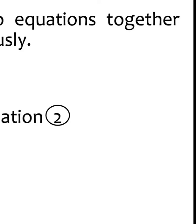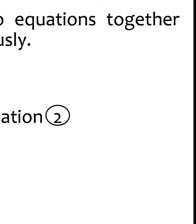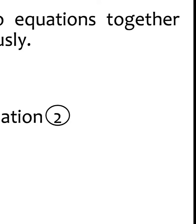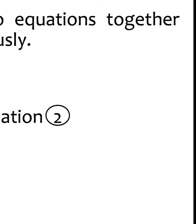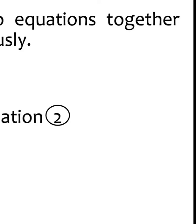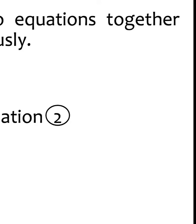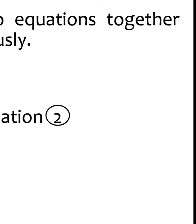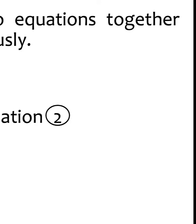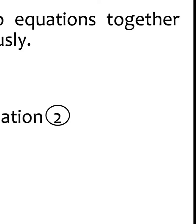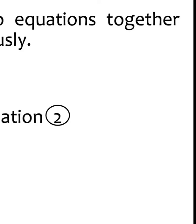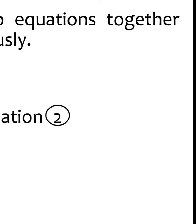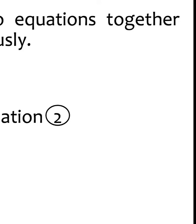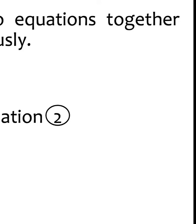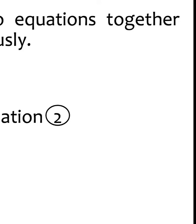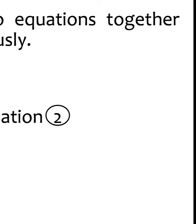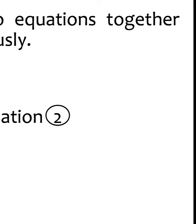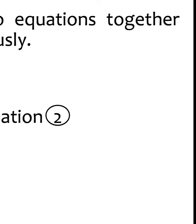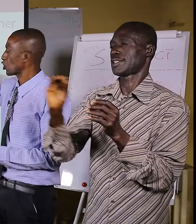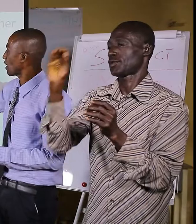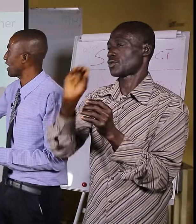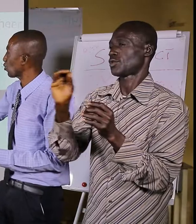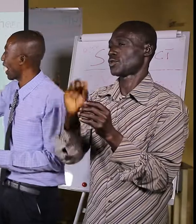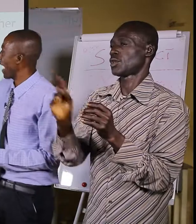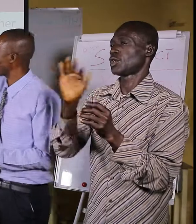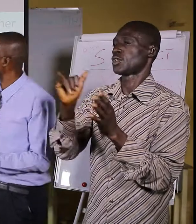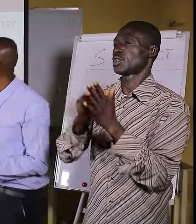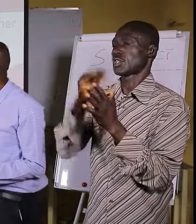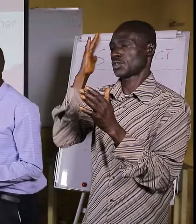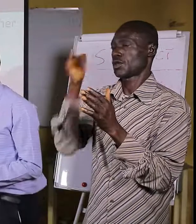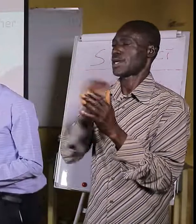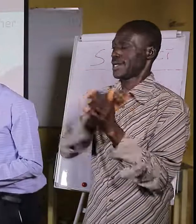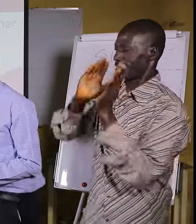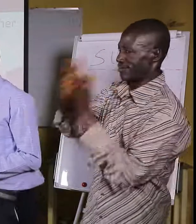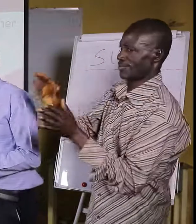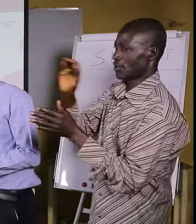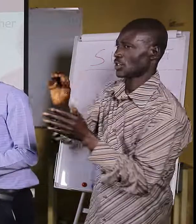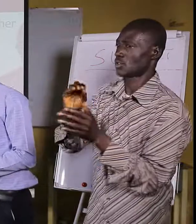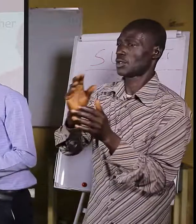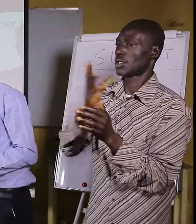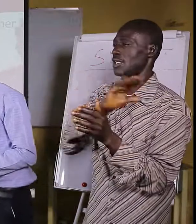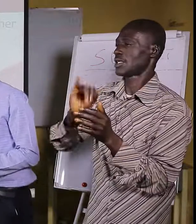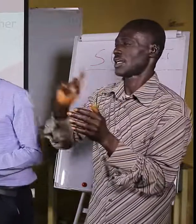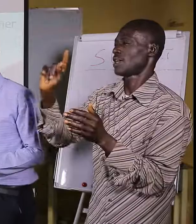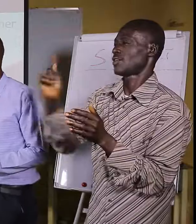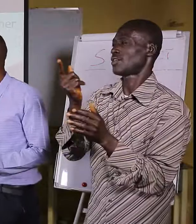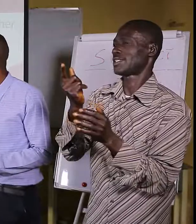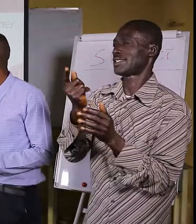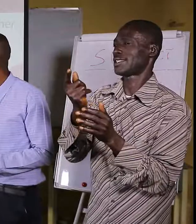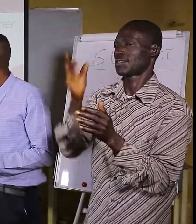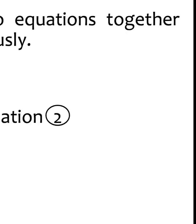And plus y minus y is 0. So that is why I neglected 0 there. I only consider the